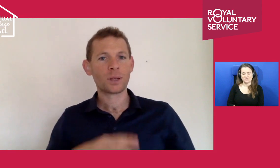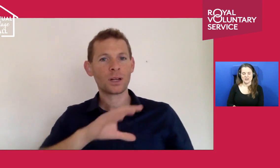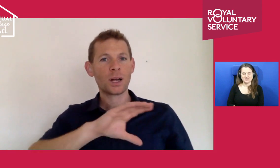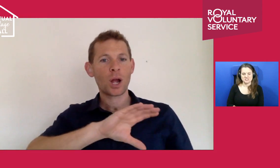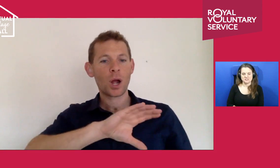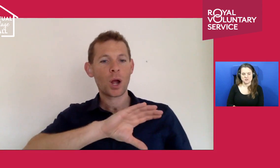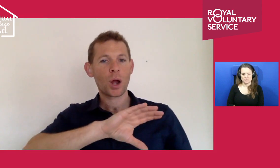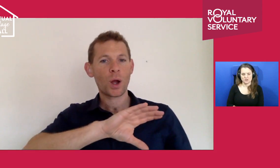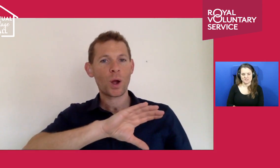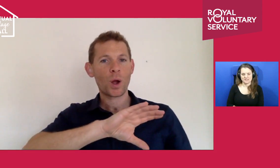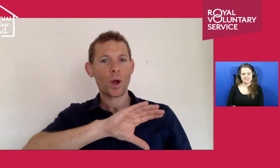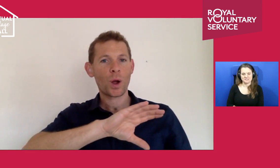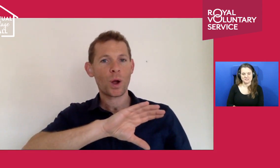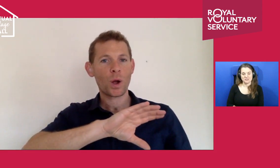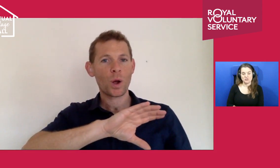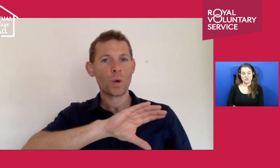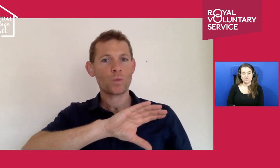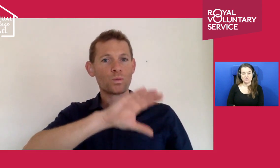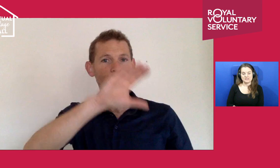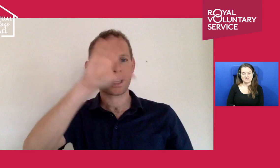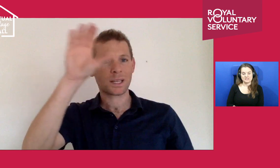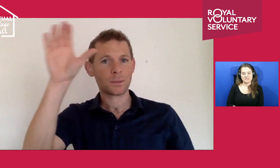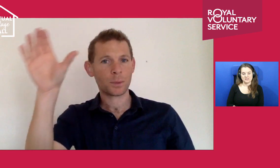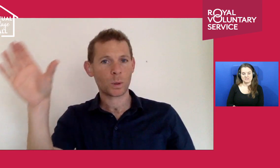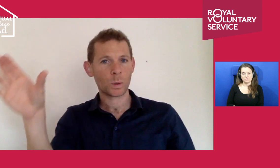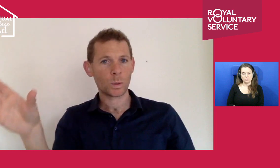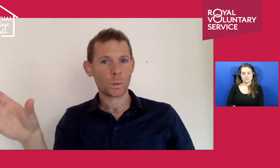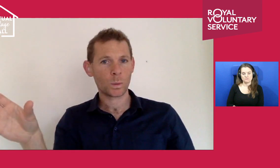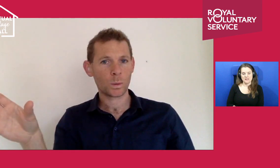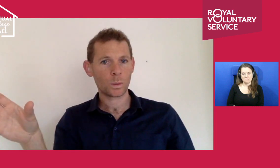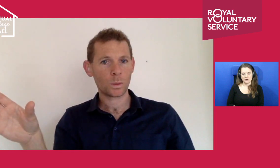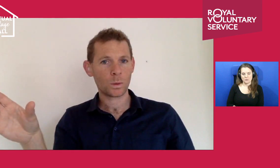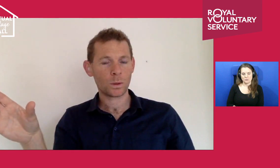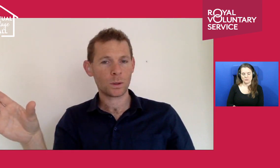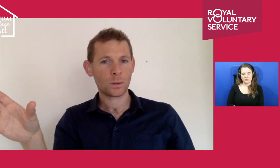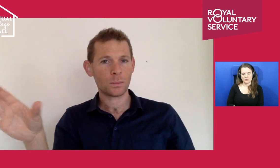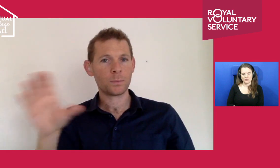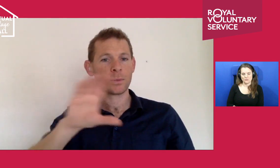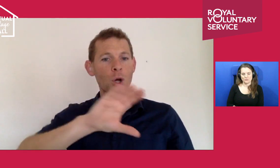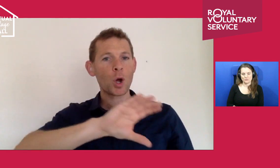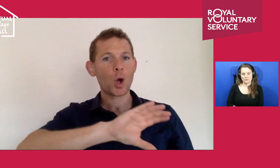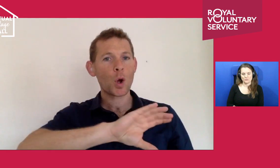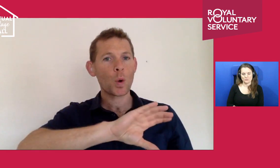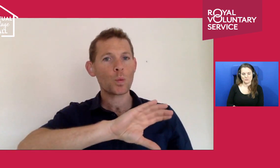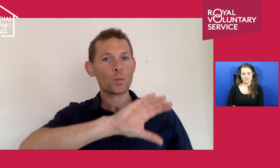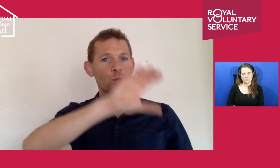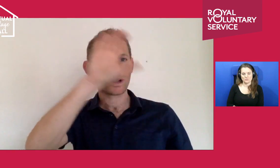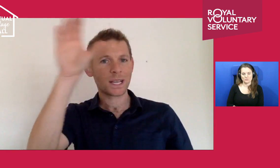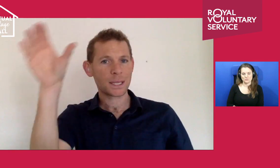So now I'll teach you a few more signs. This is the sign for rainbow.